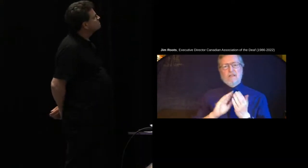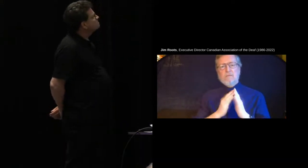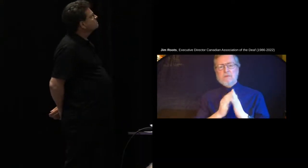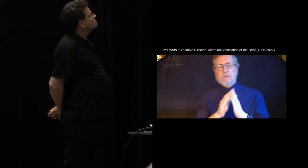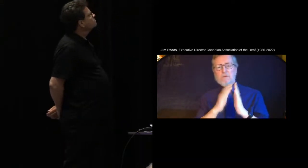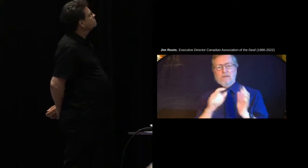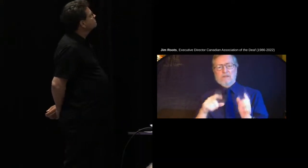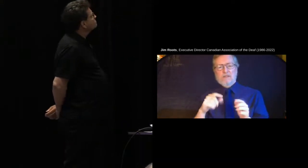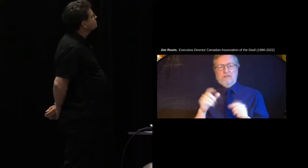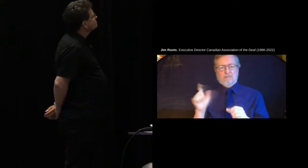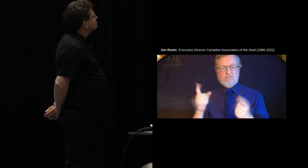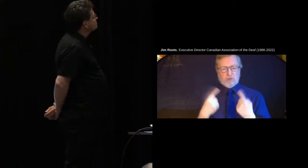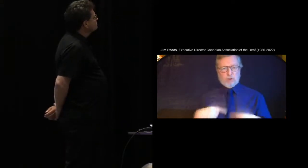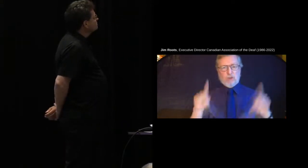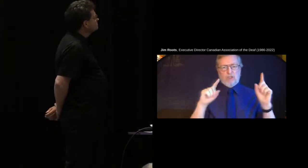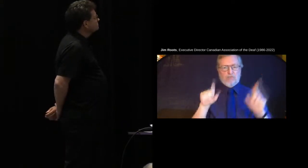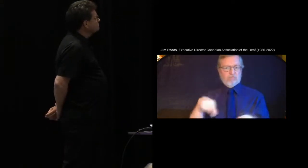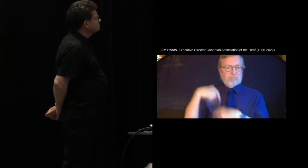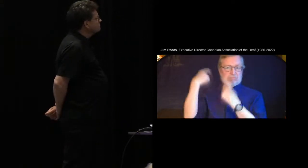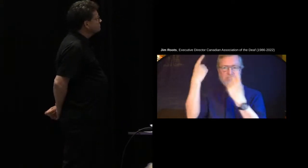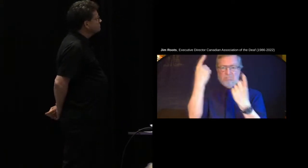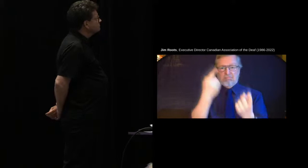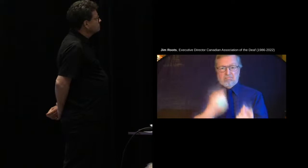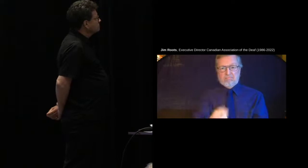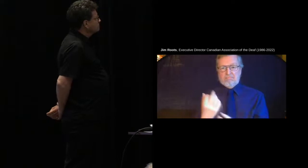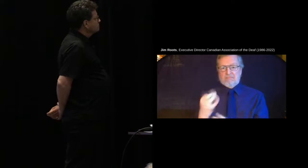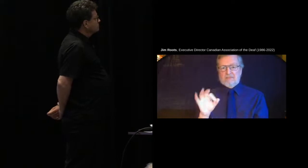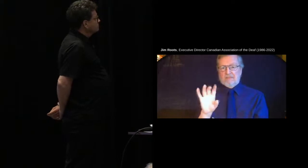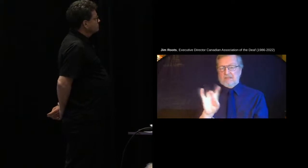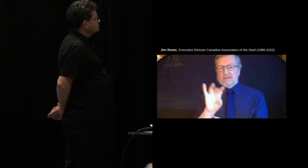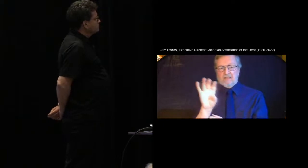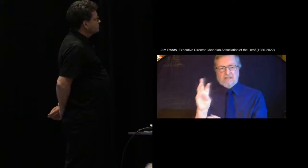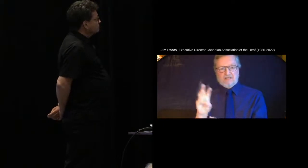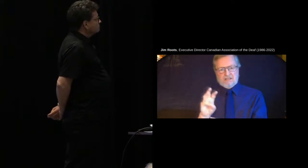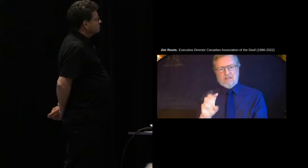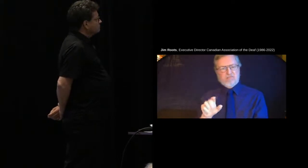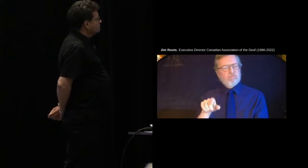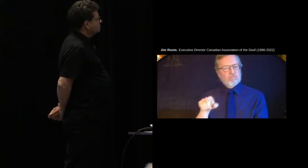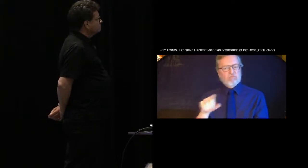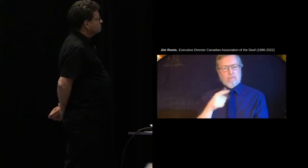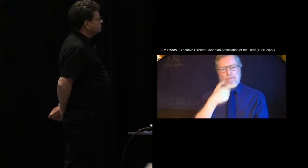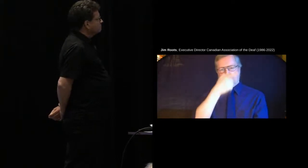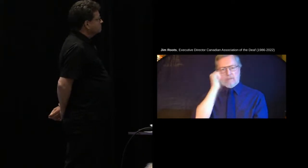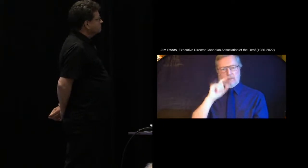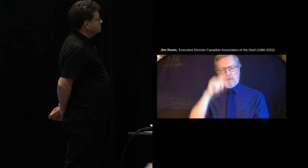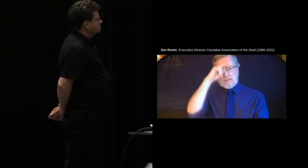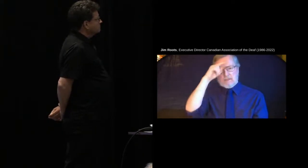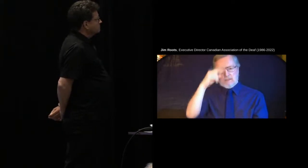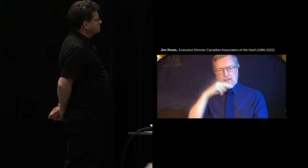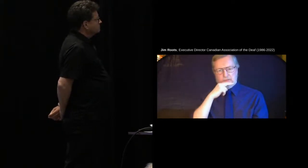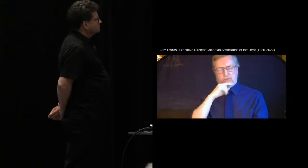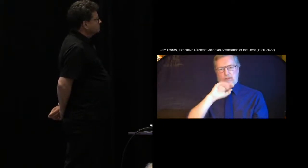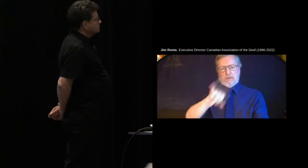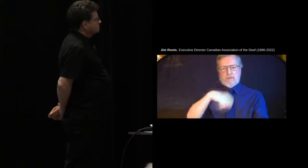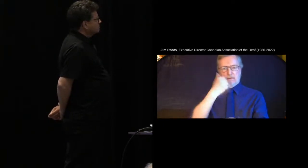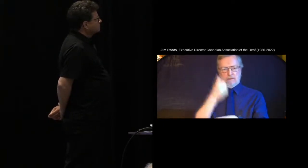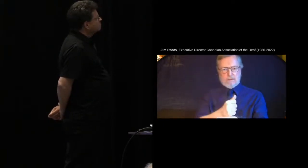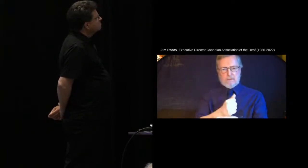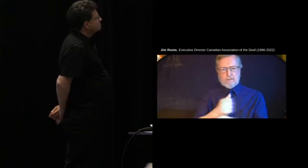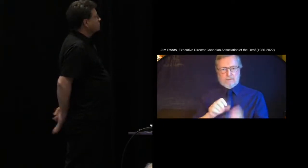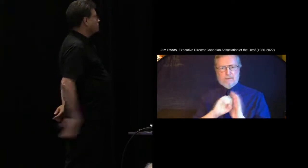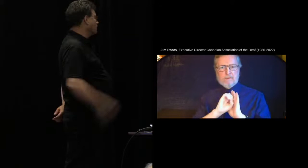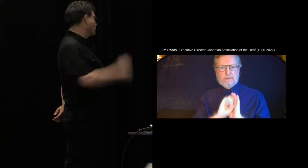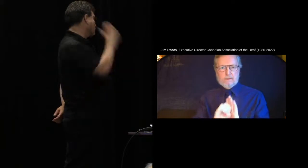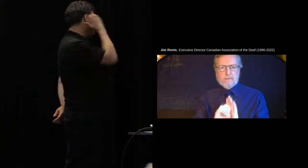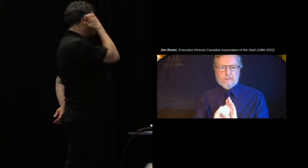Every deaf person in Canada, in the community, since 1986, everything that we have achieved